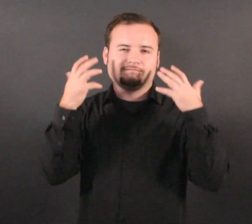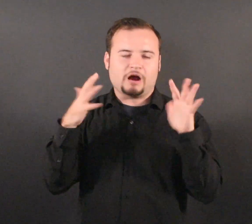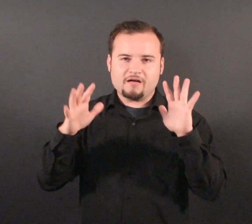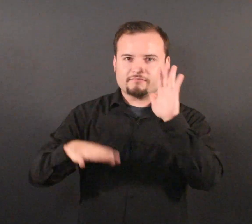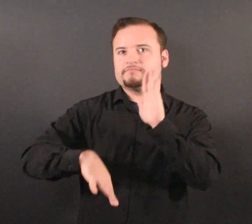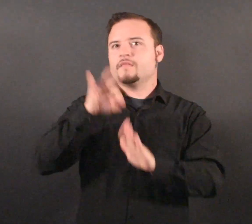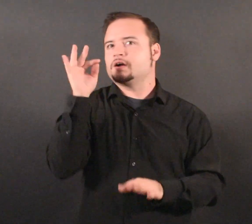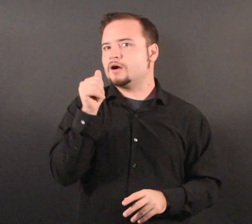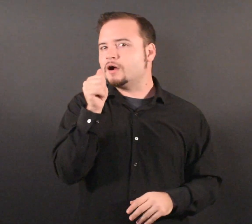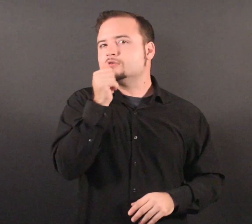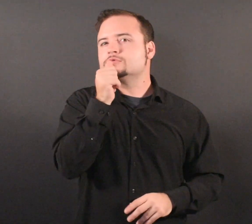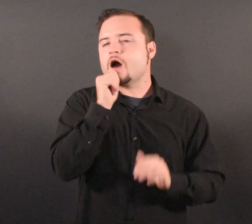contracting